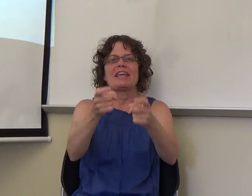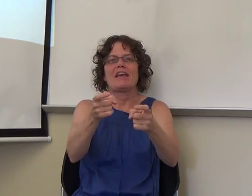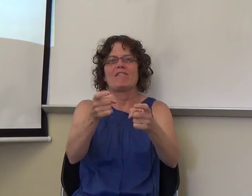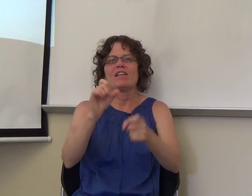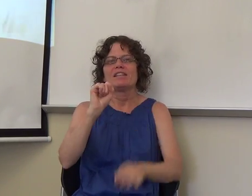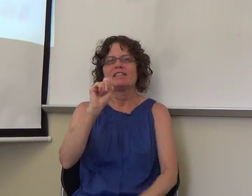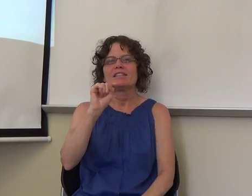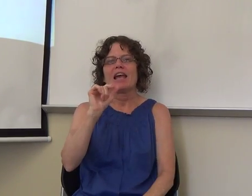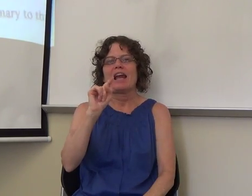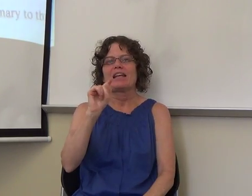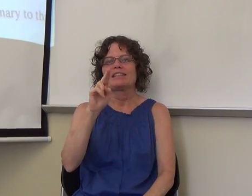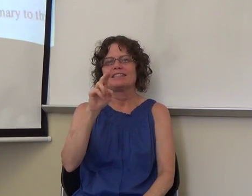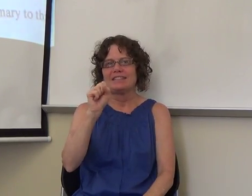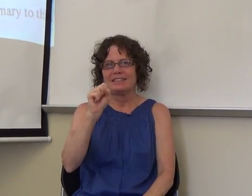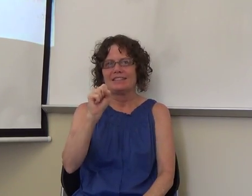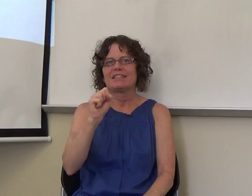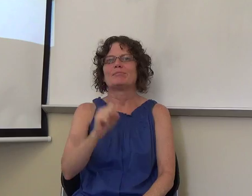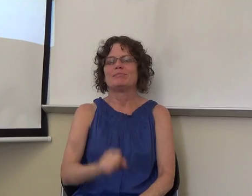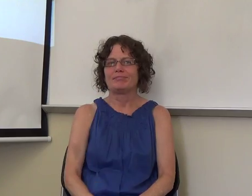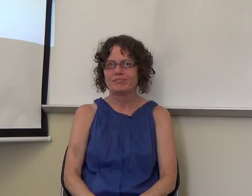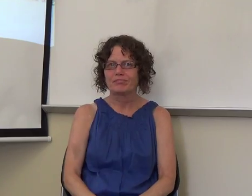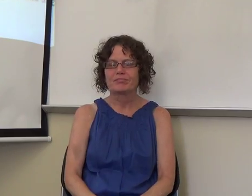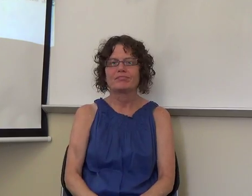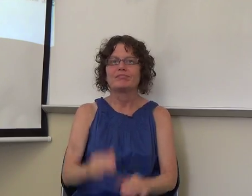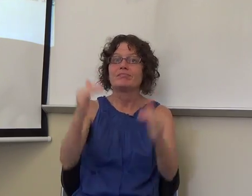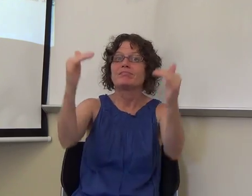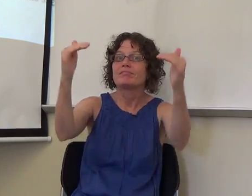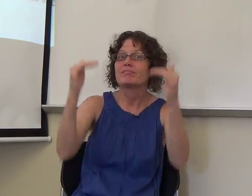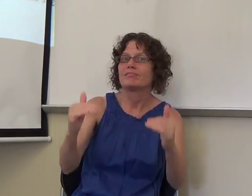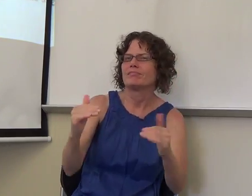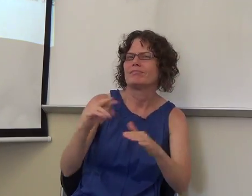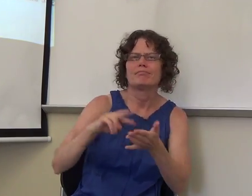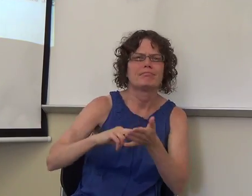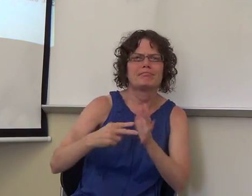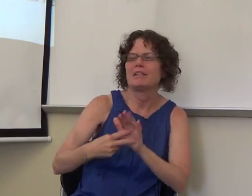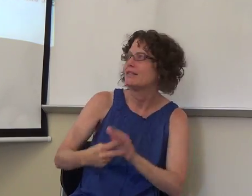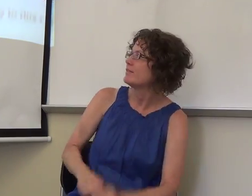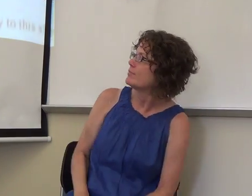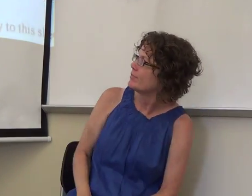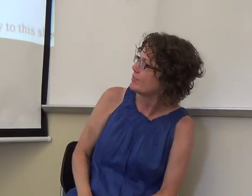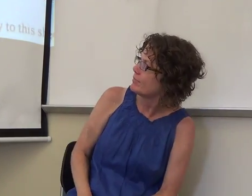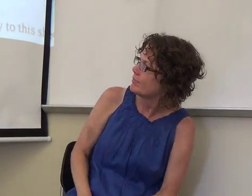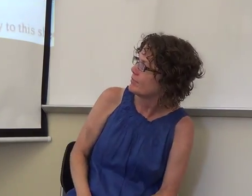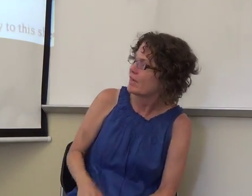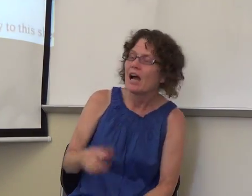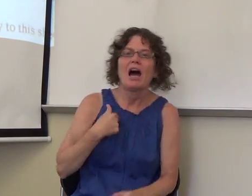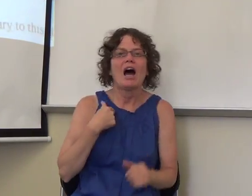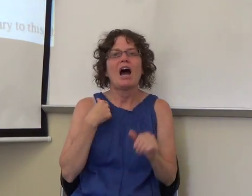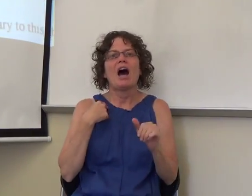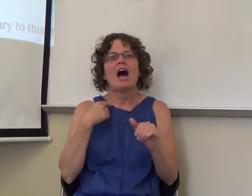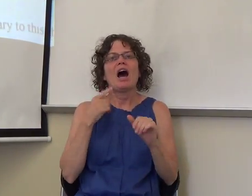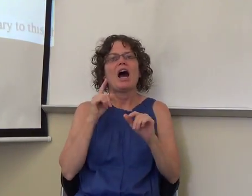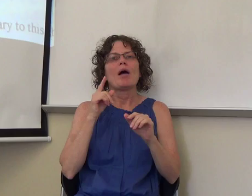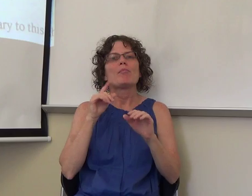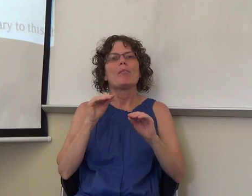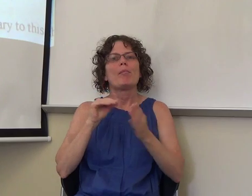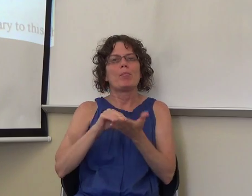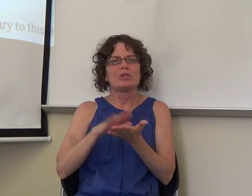Okay? Okay. What about this? What does this mean? I put buy, I put to, buy. Buy. Okay.